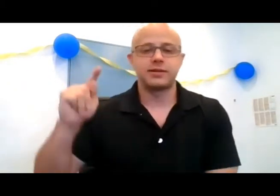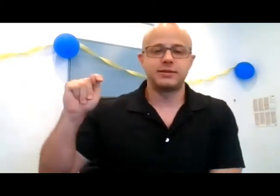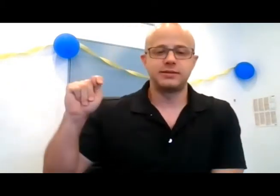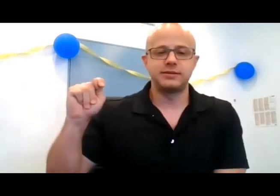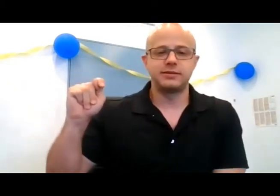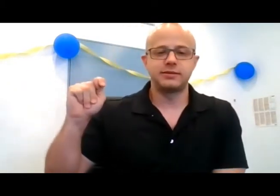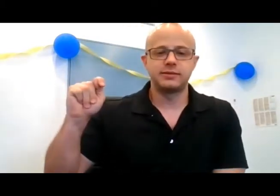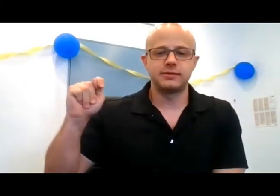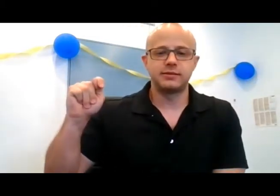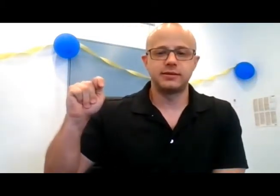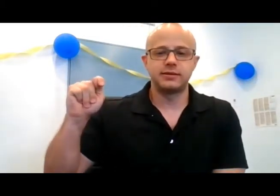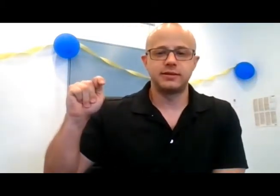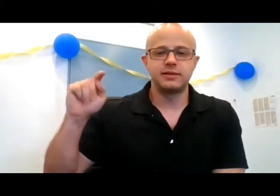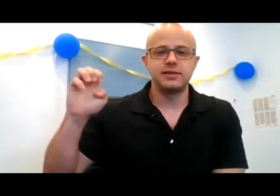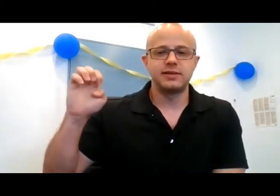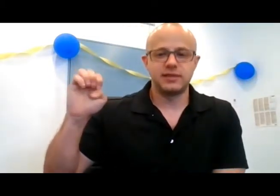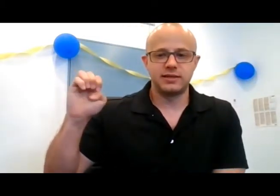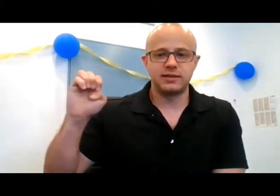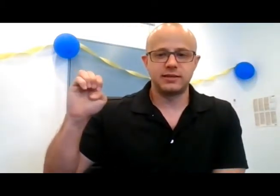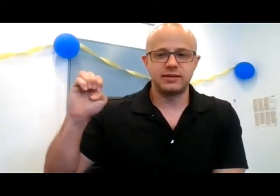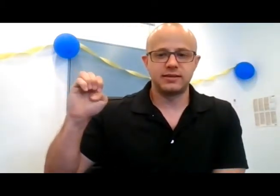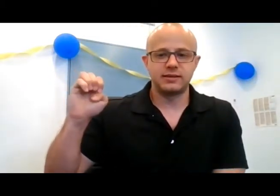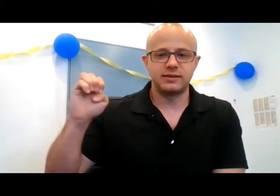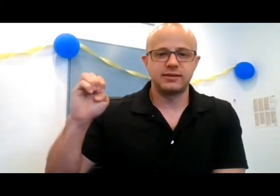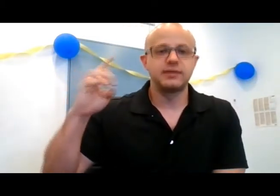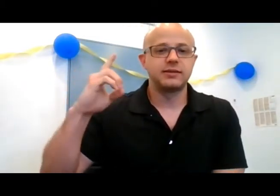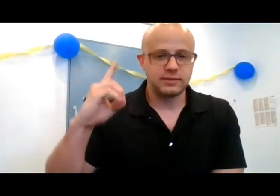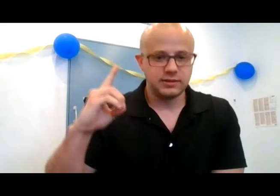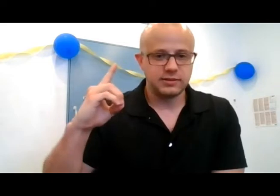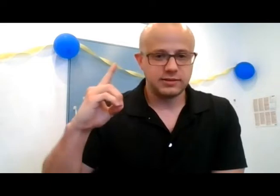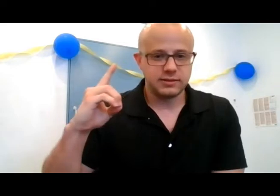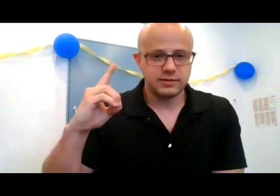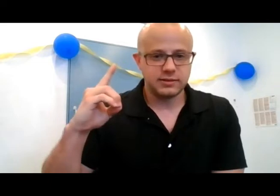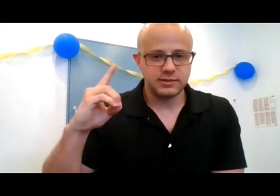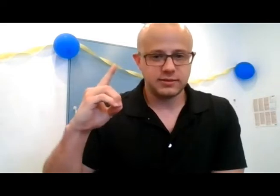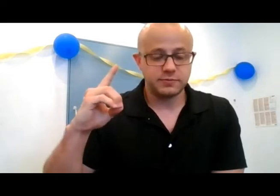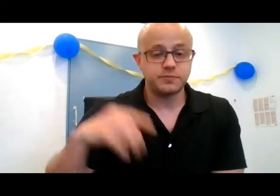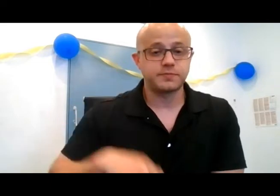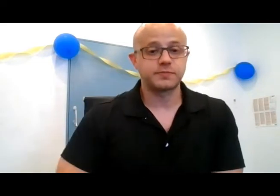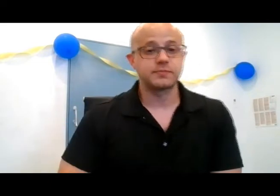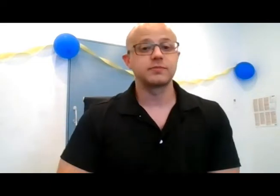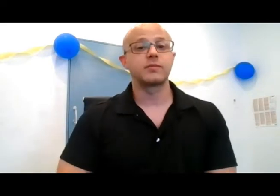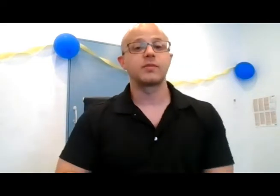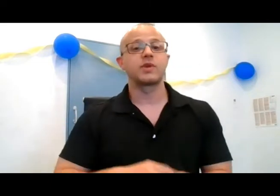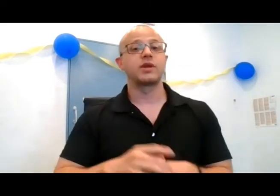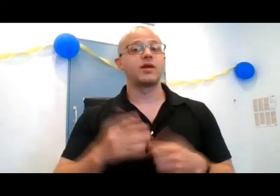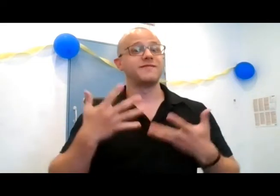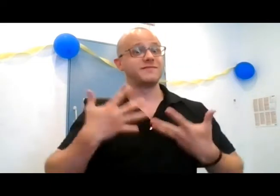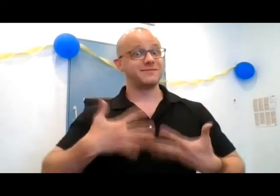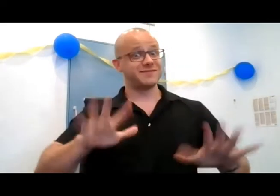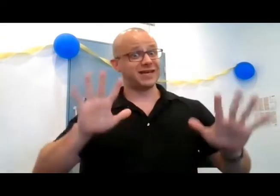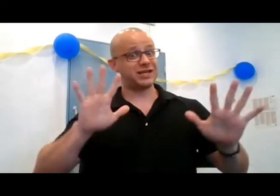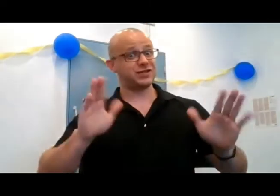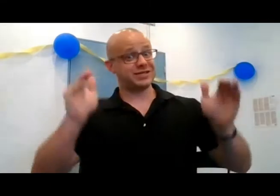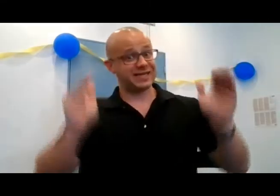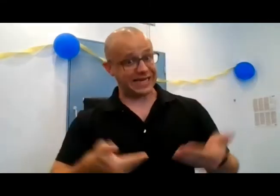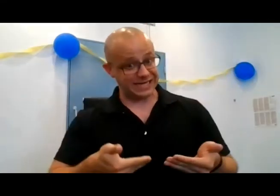and then this sign for what. And then you finger spell your name. Mine is T-E-D, Ted.